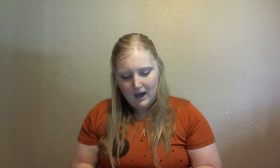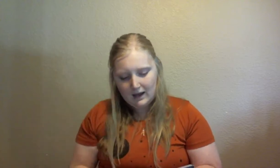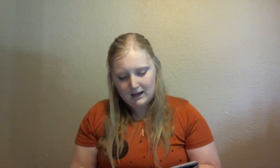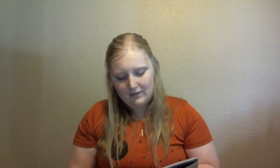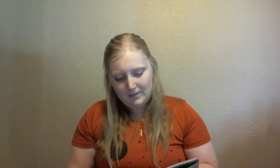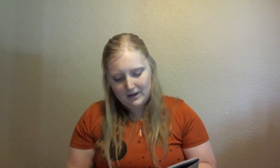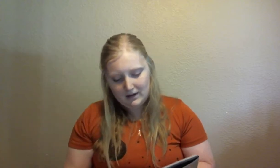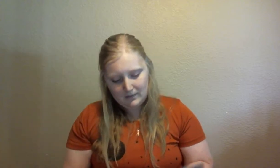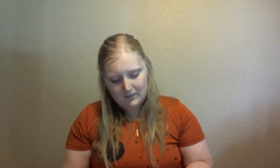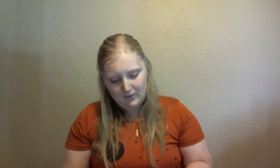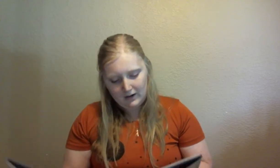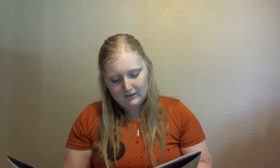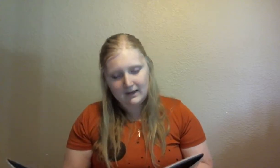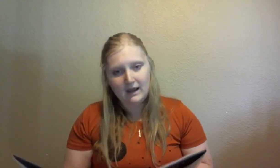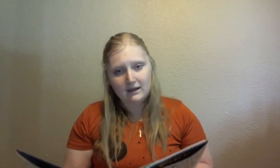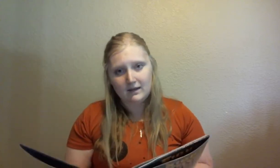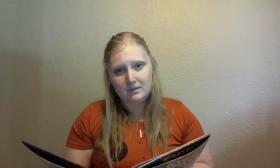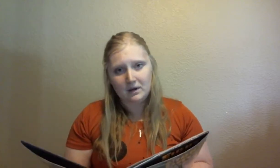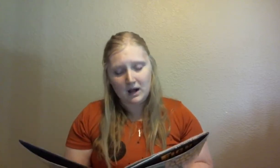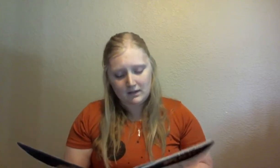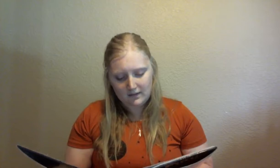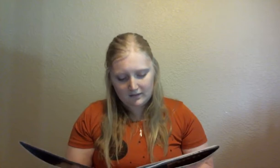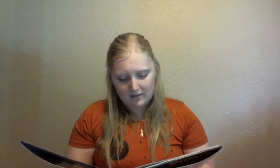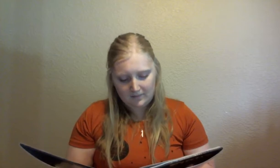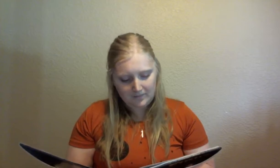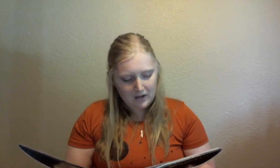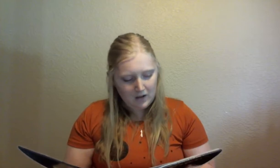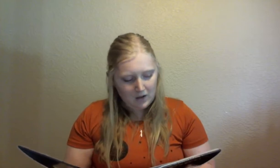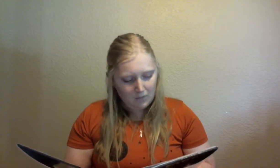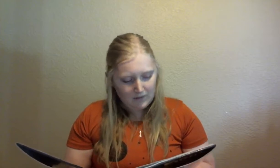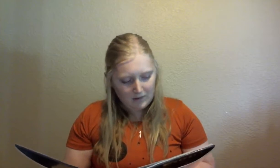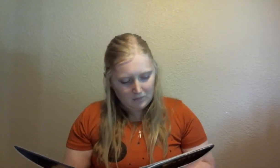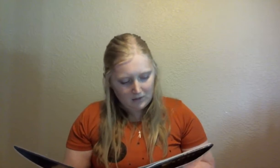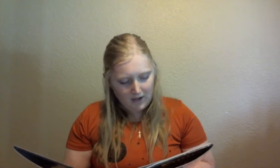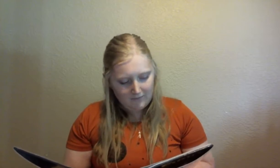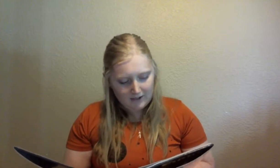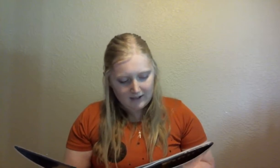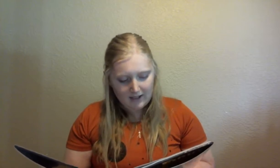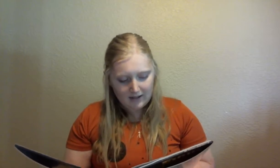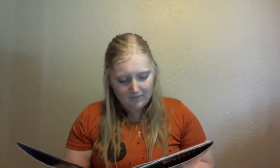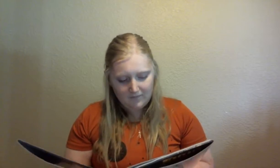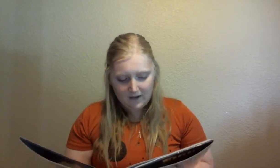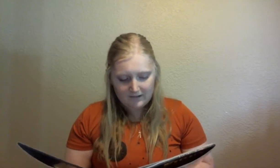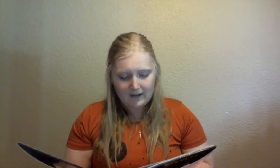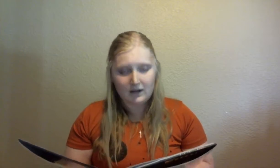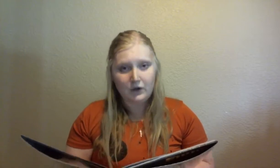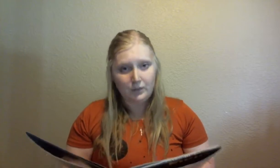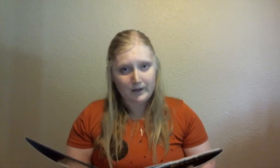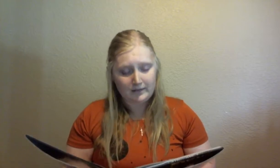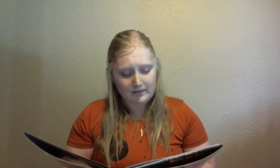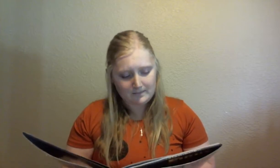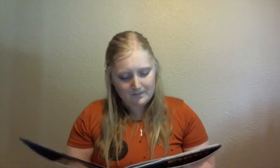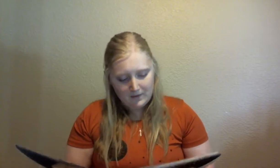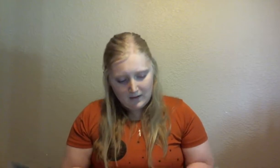had never been done before, scientists were uncertain whether it would have any negative effects on humans.